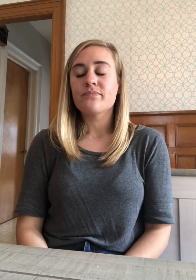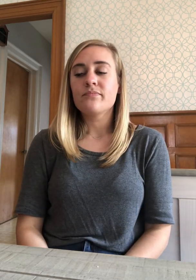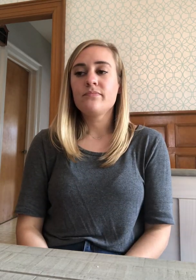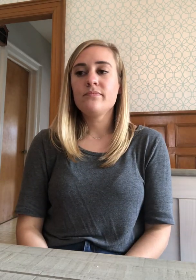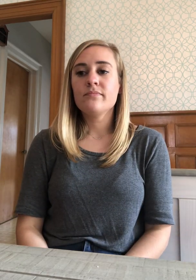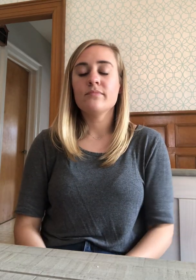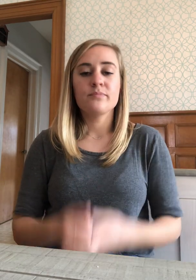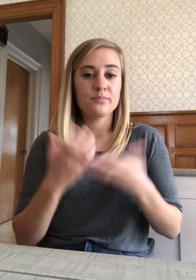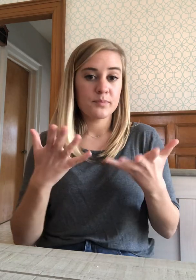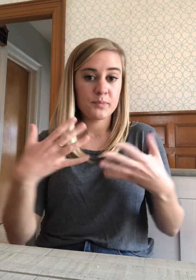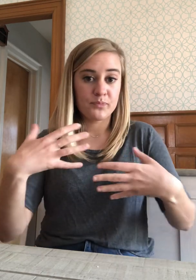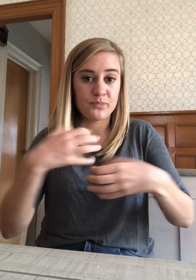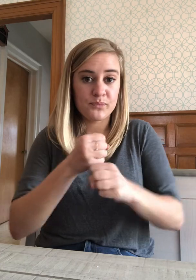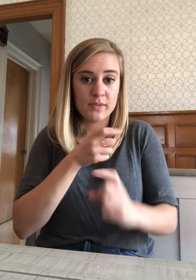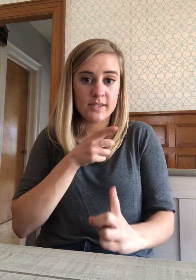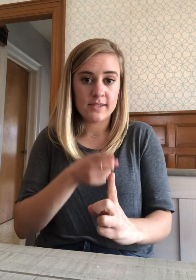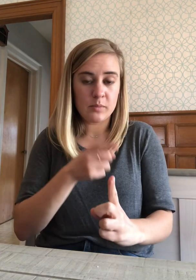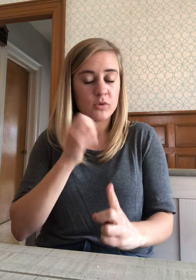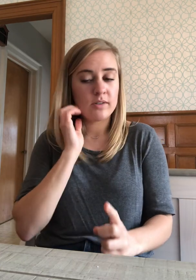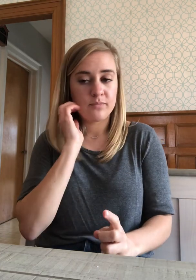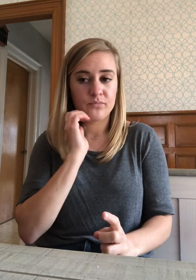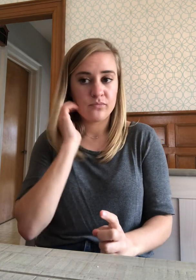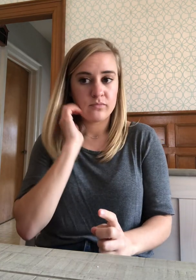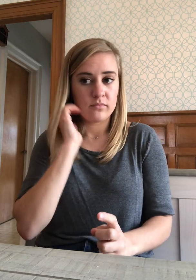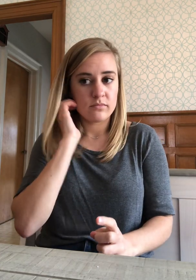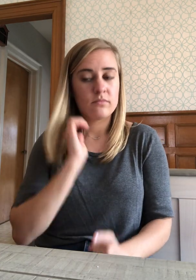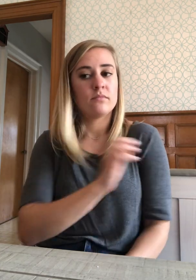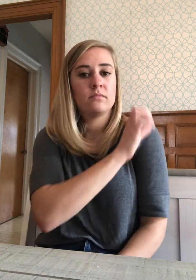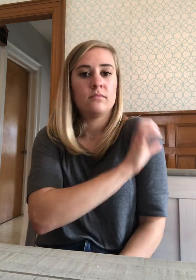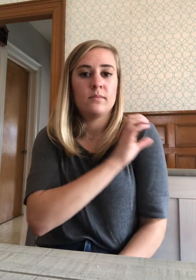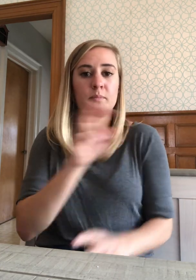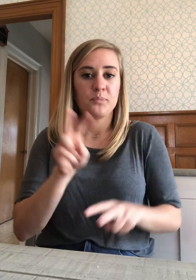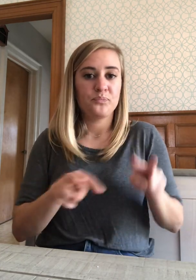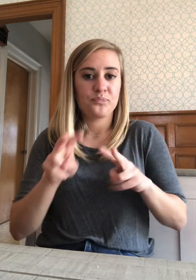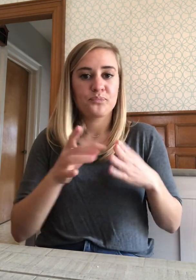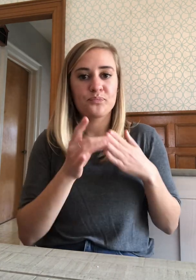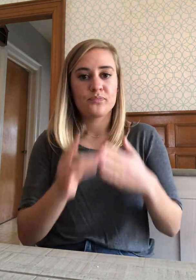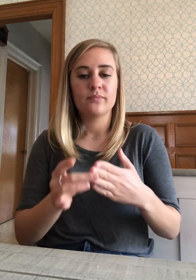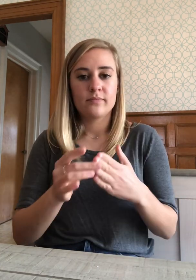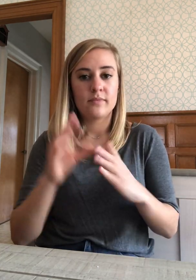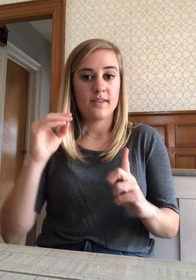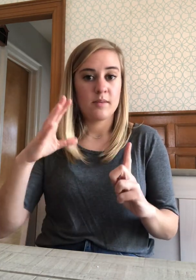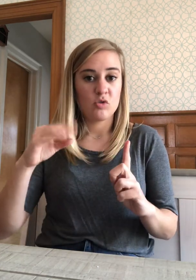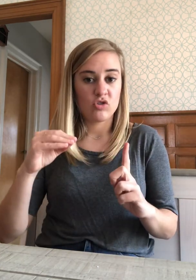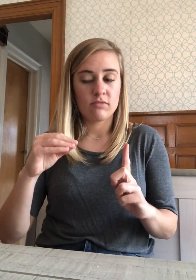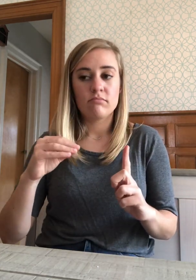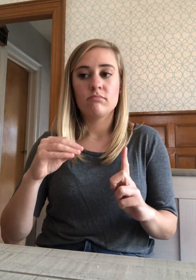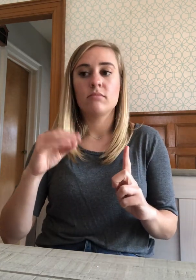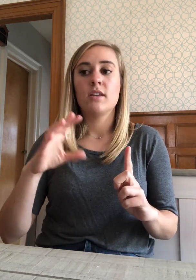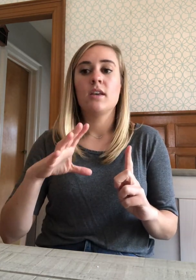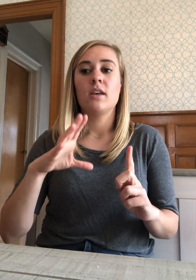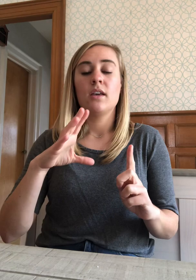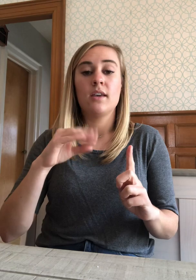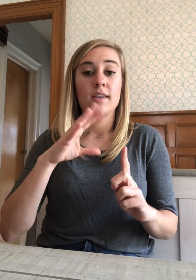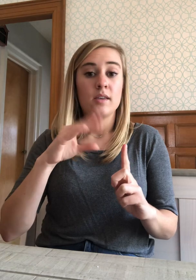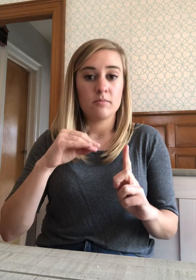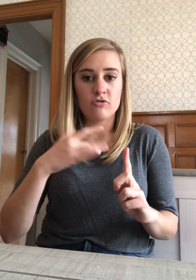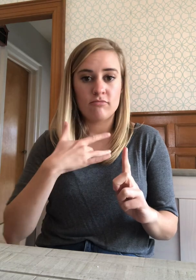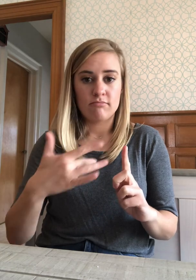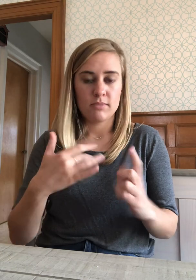So, in summary, our clinical examination guides imaging. Imaging almost always in these cases nowadays, though, will